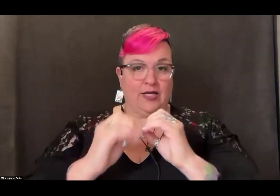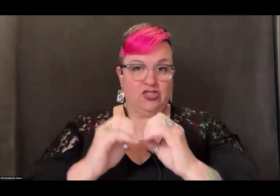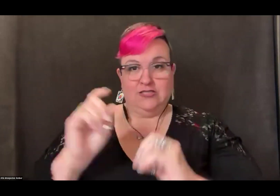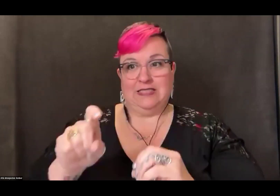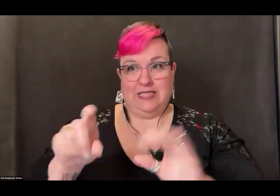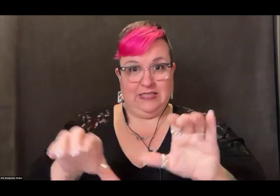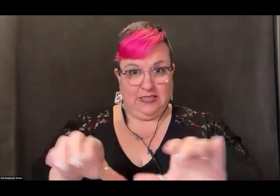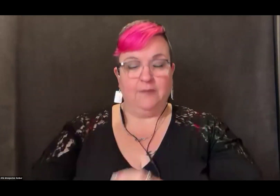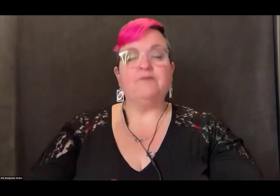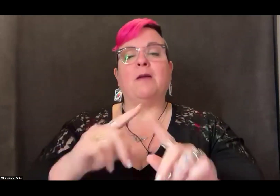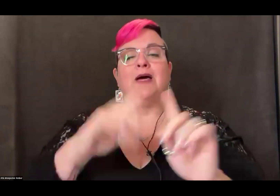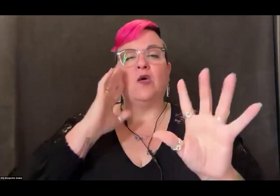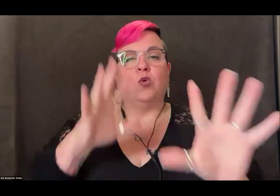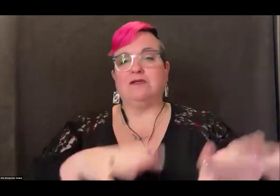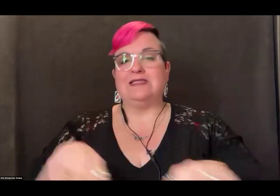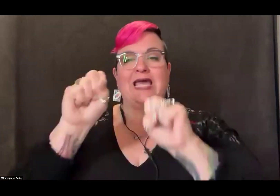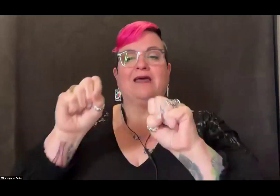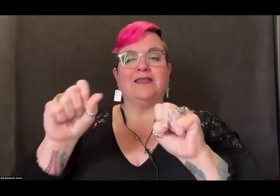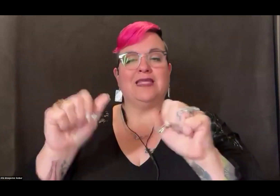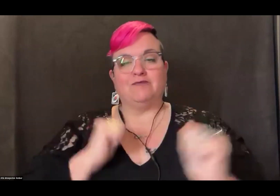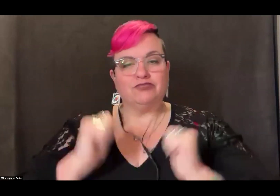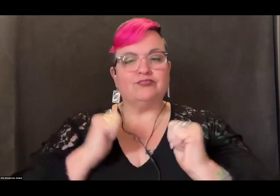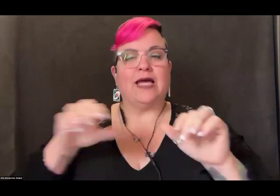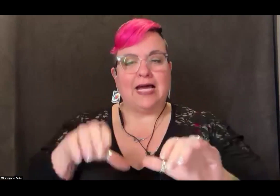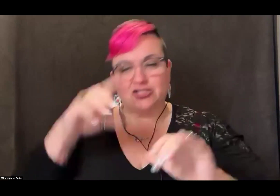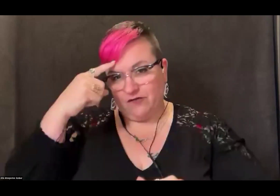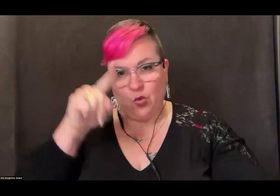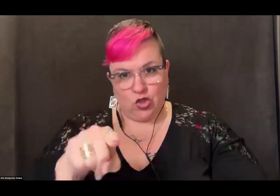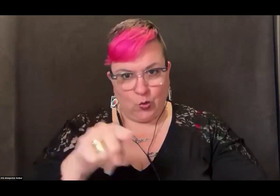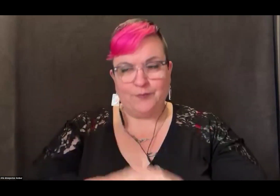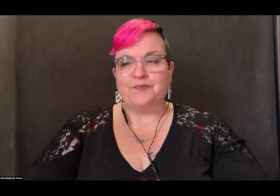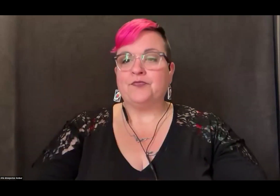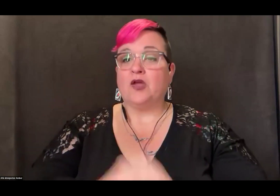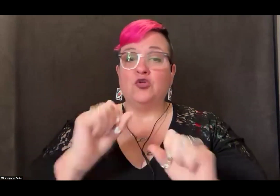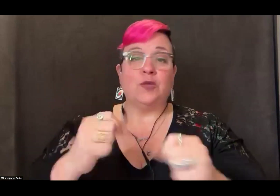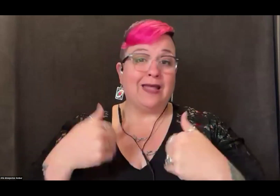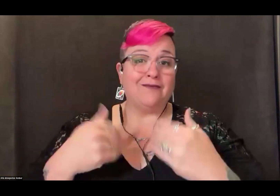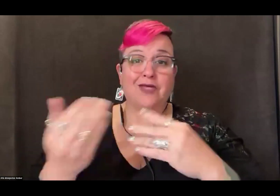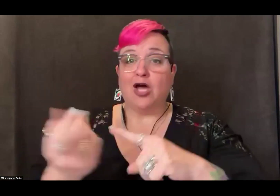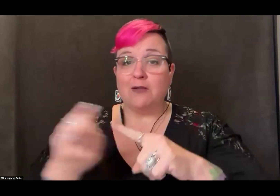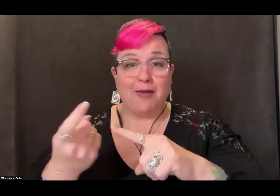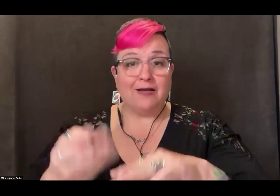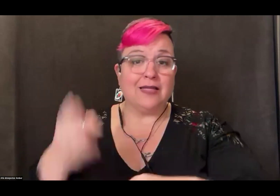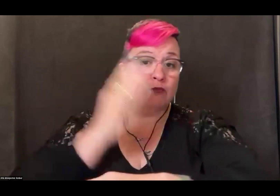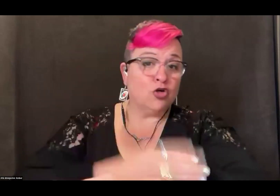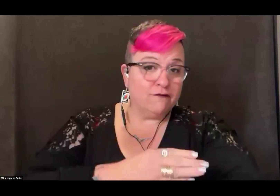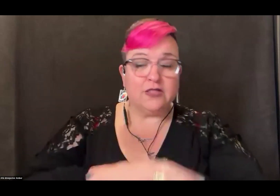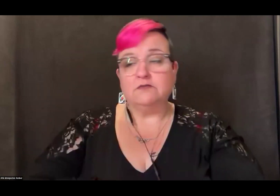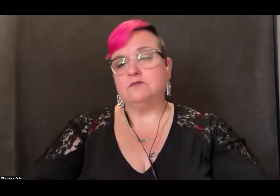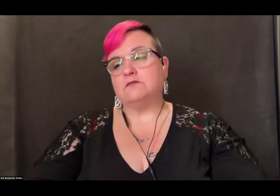need done, but take that action for you. And you can have it automatically approve it,